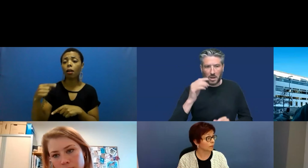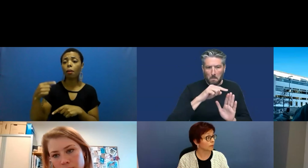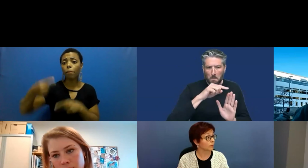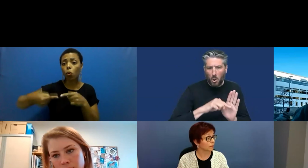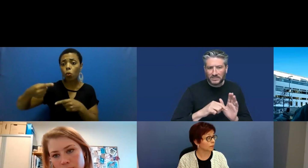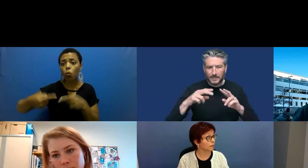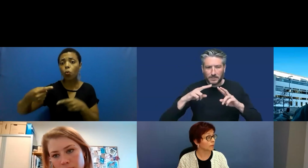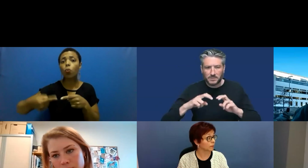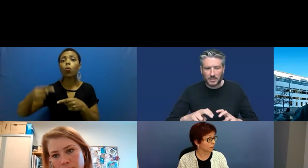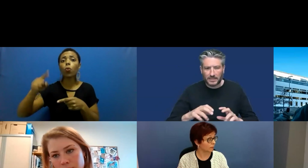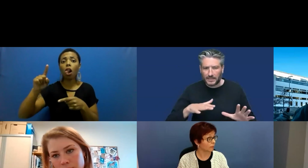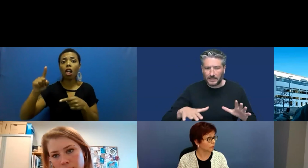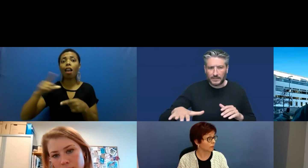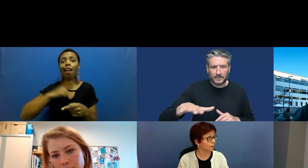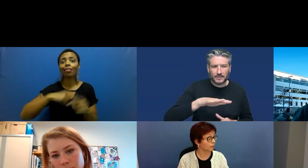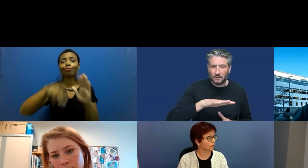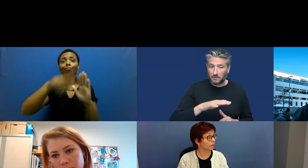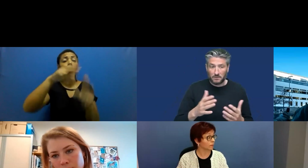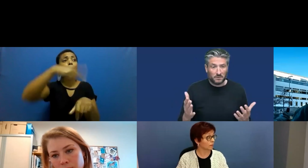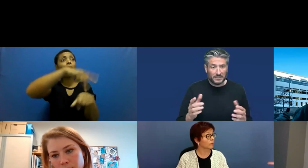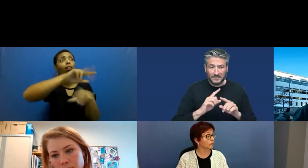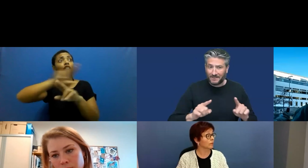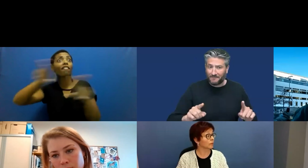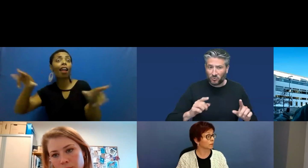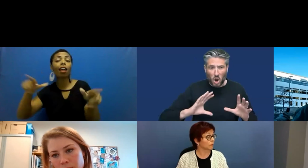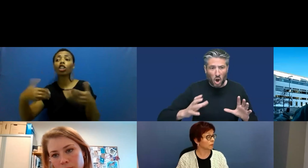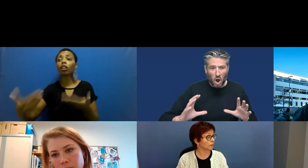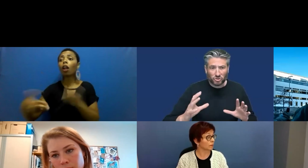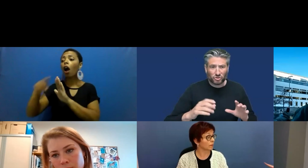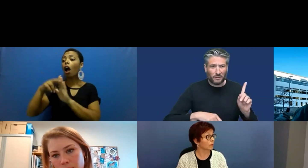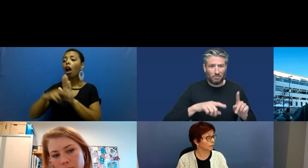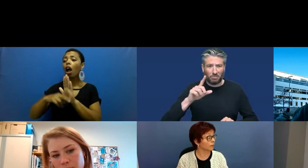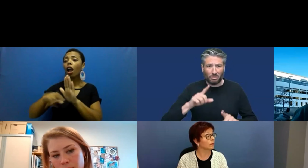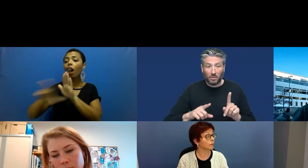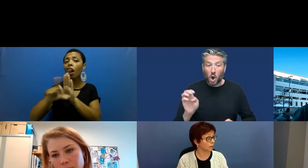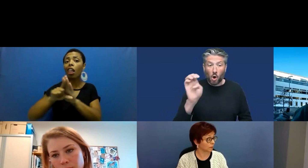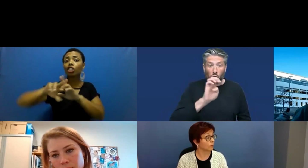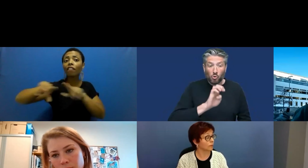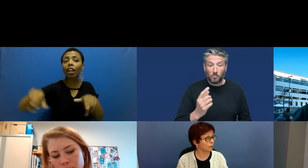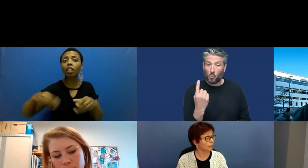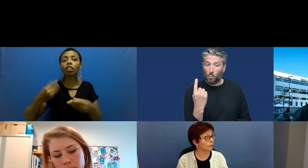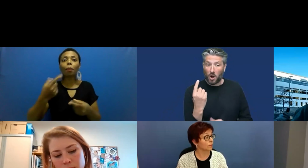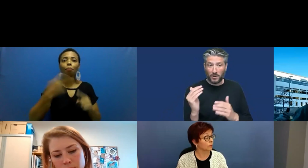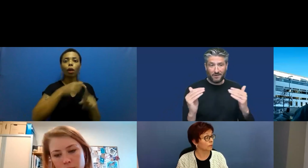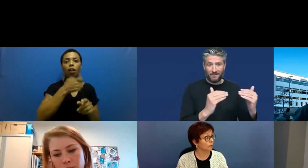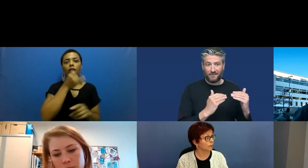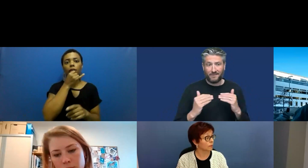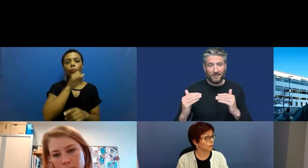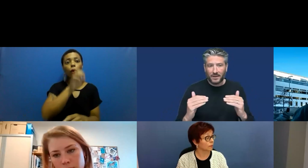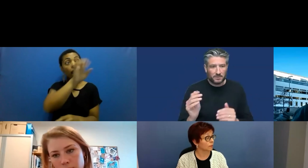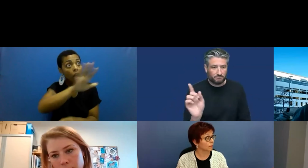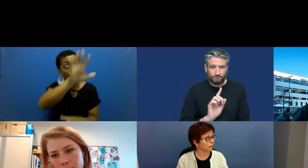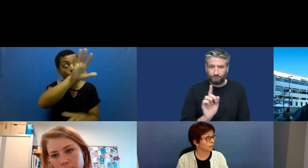just so different in different countries. It's not the same for different European countries, and there are then